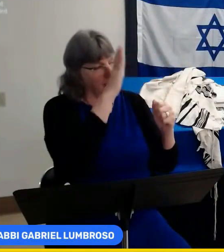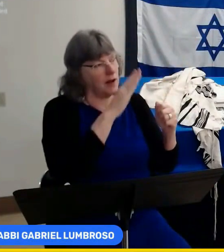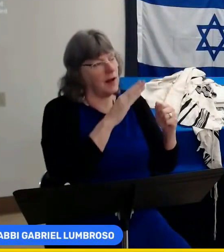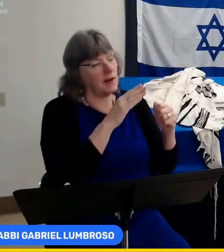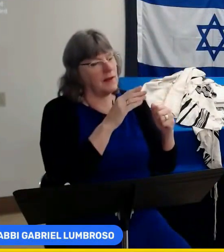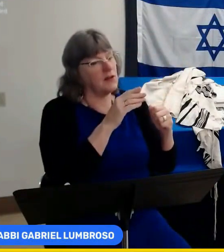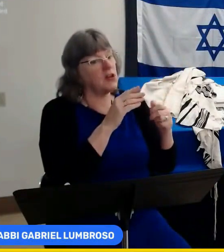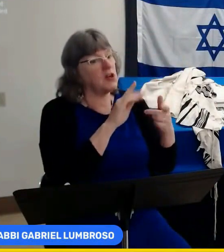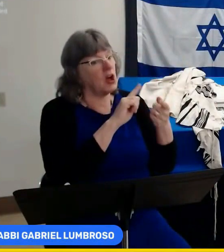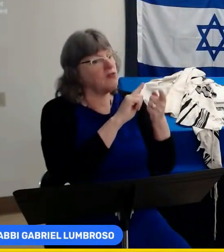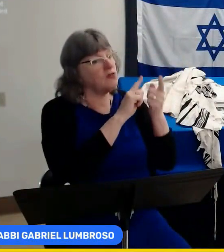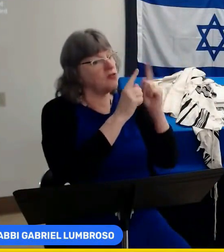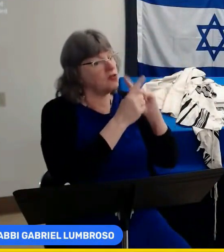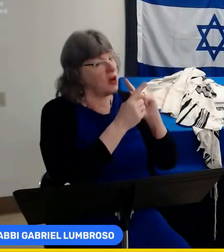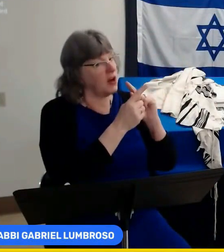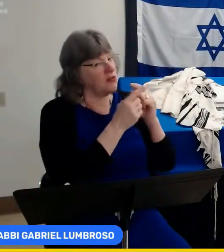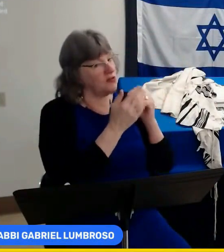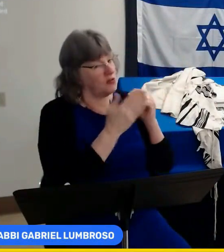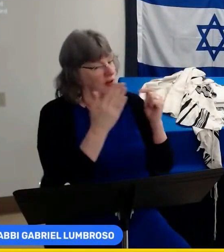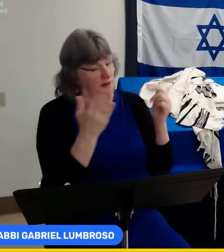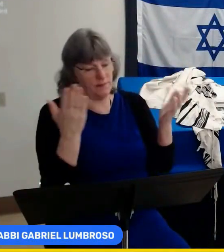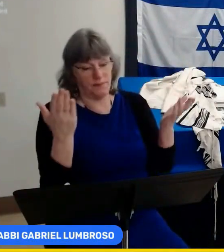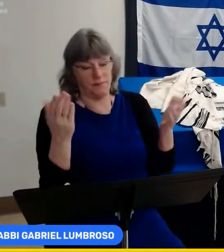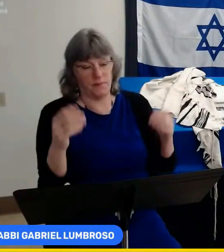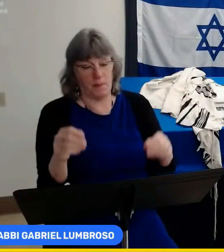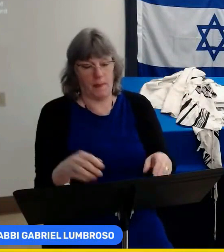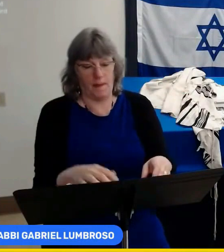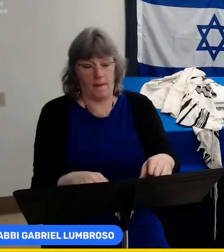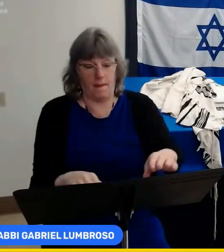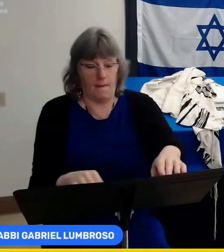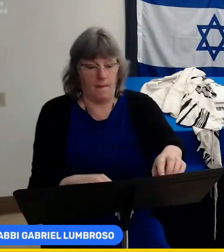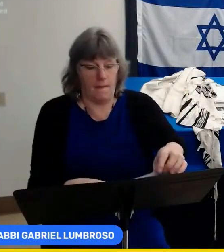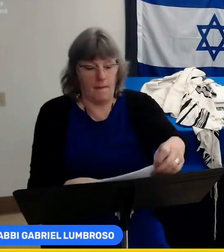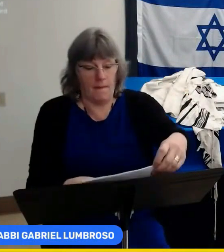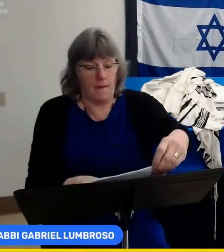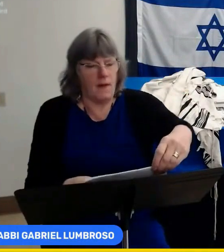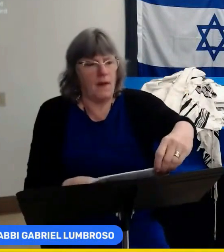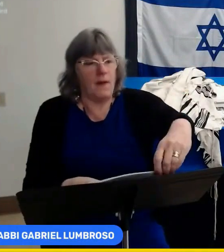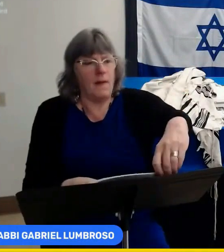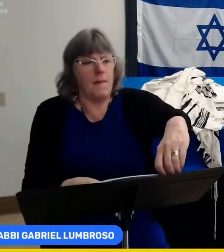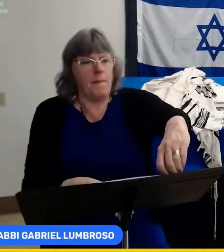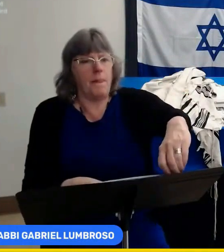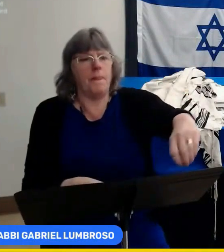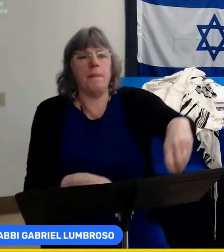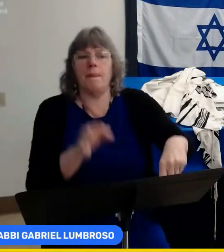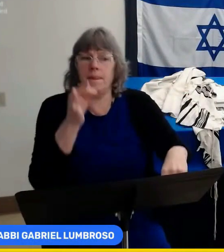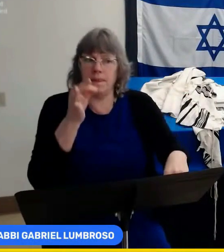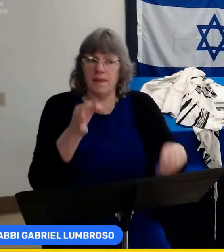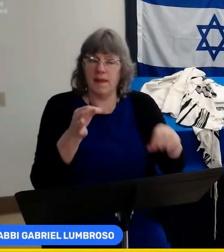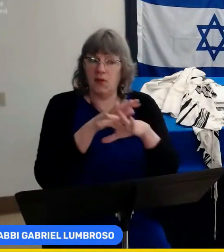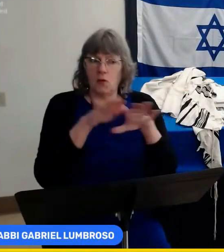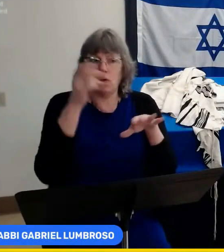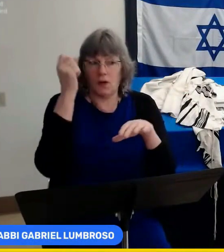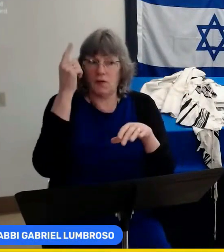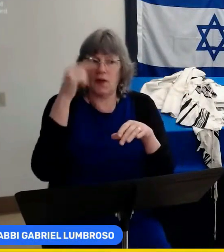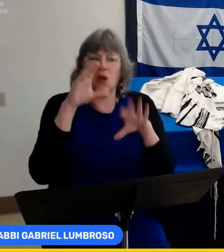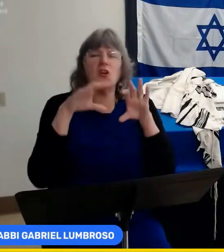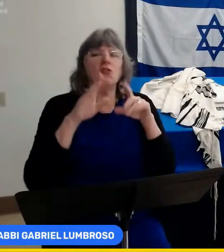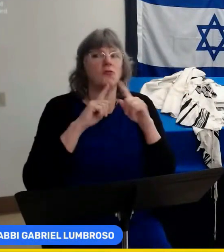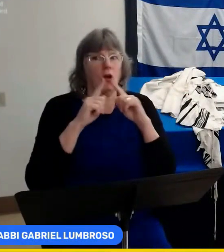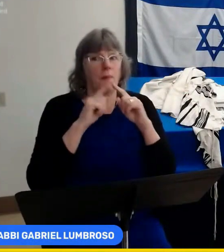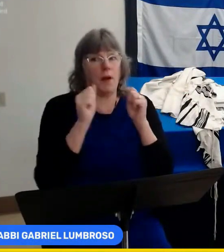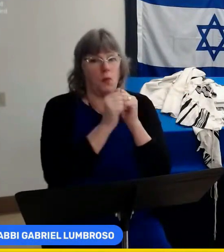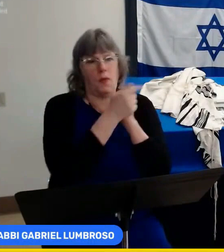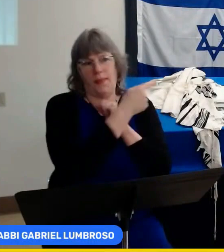upheld. If we don't understand that, I don't mind, we talk about it at the table. It's very important to understand.